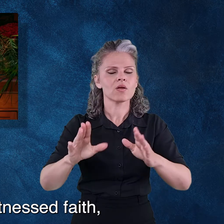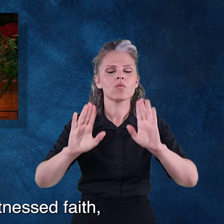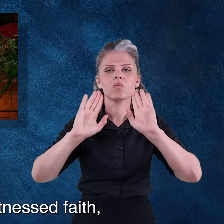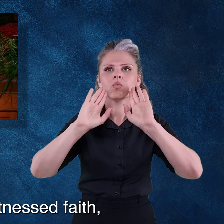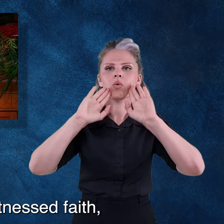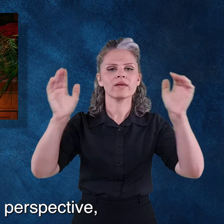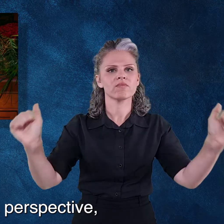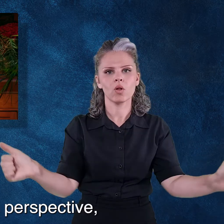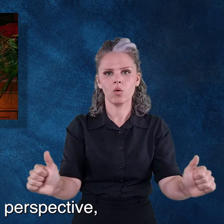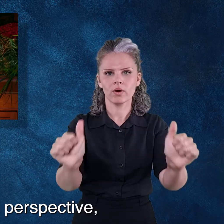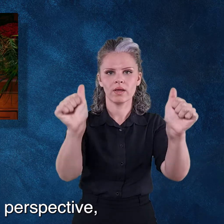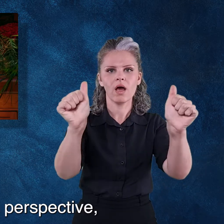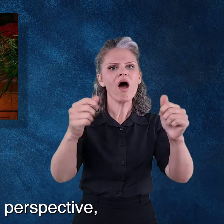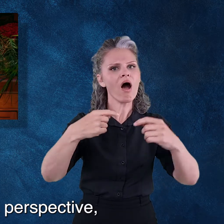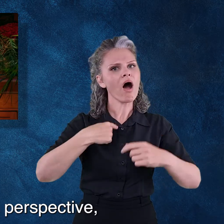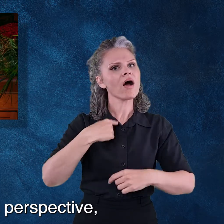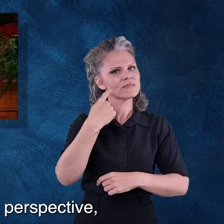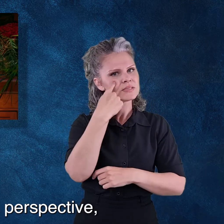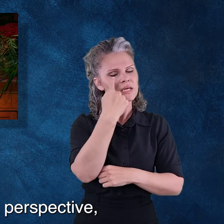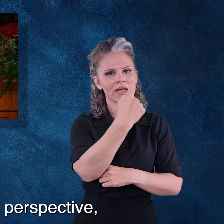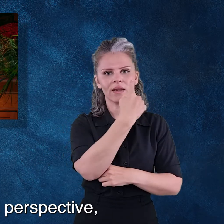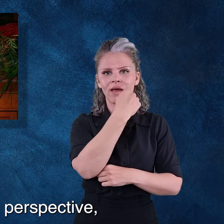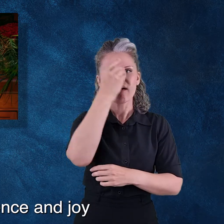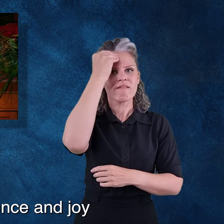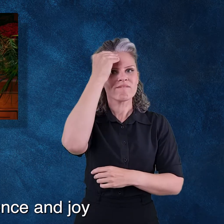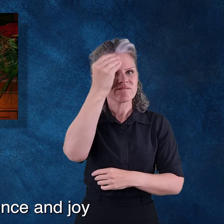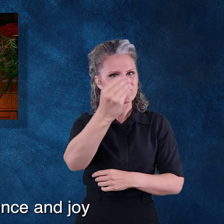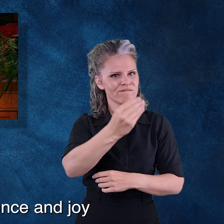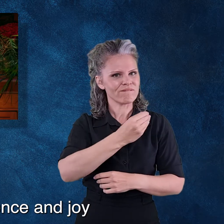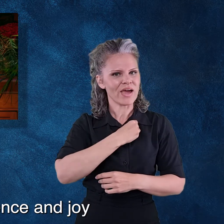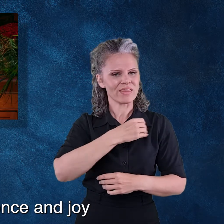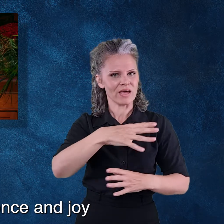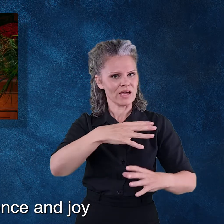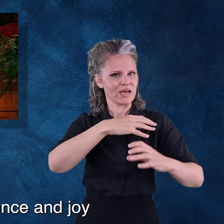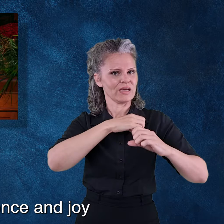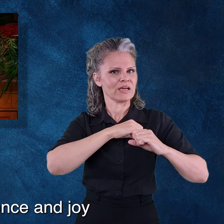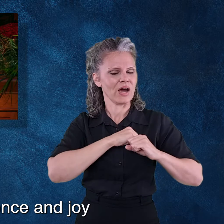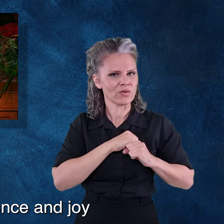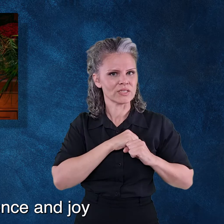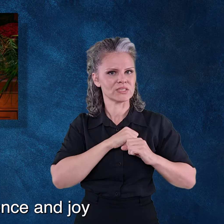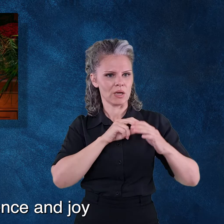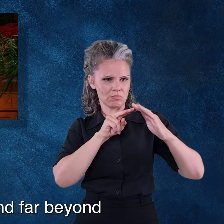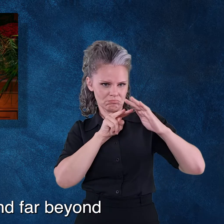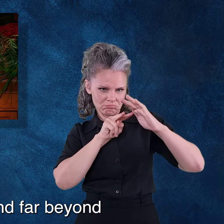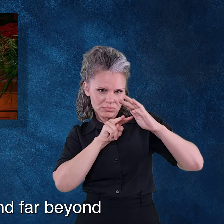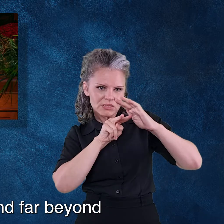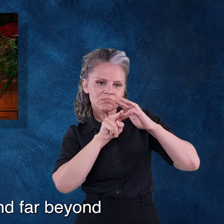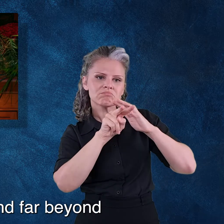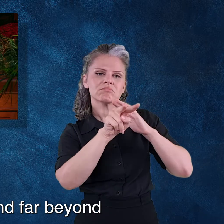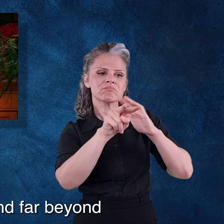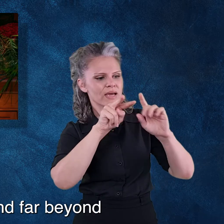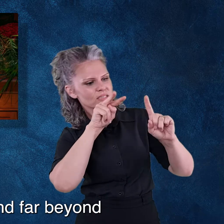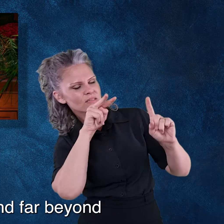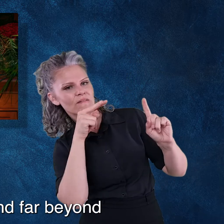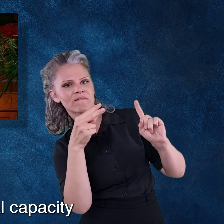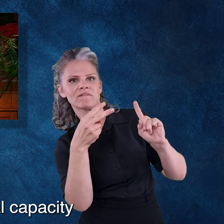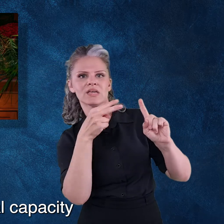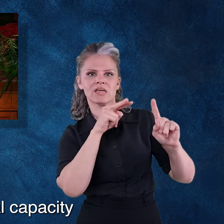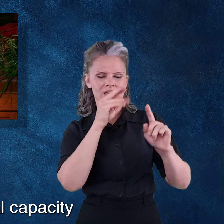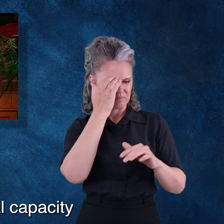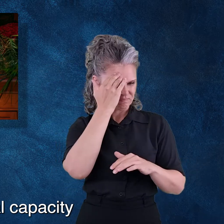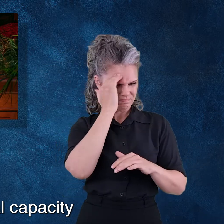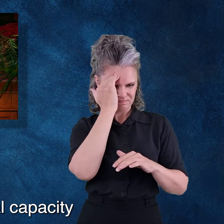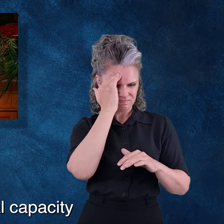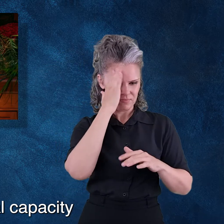faith, courage, perspective, persistence, and joy that extend far beyond